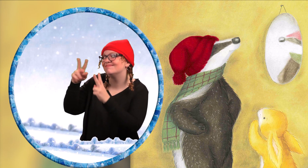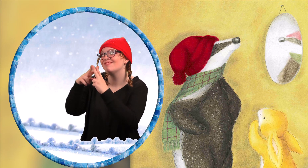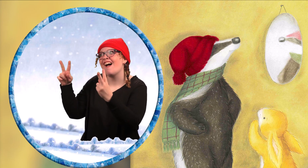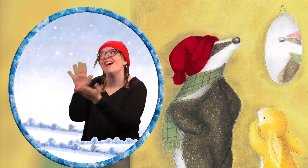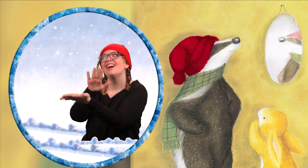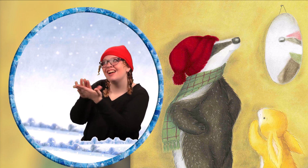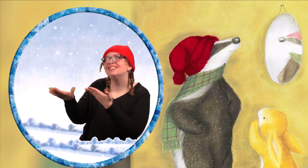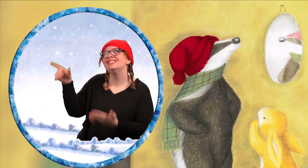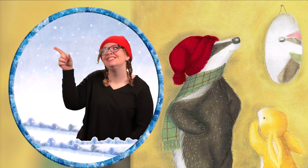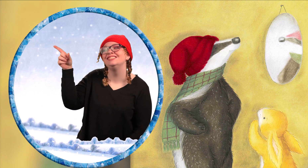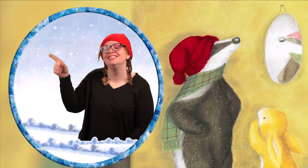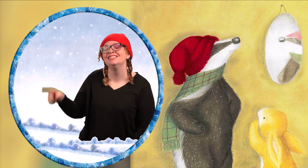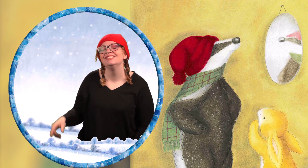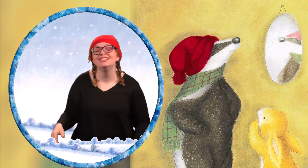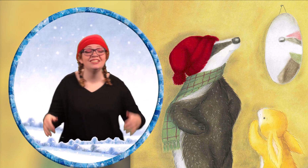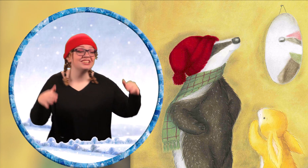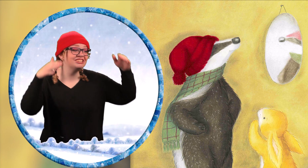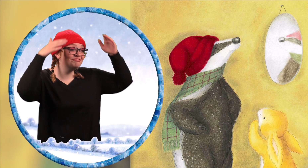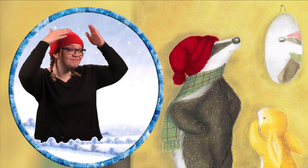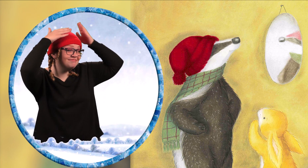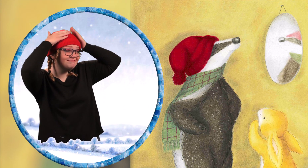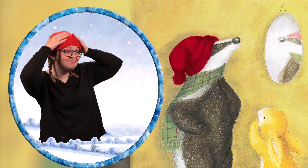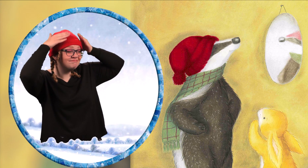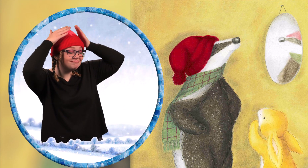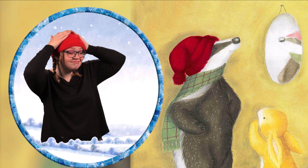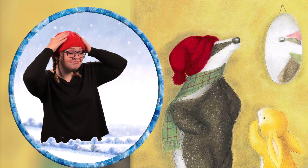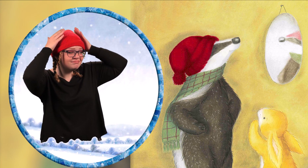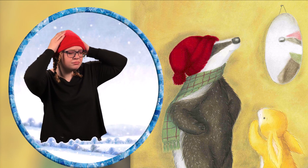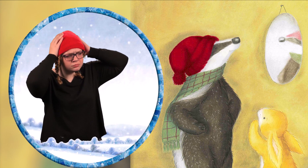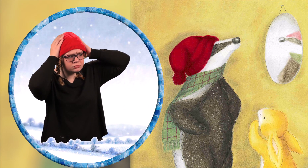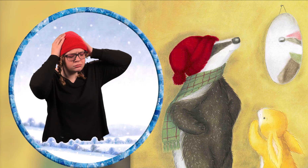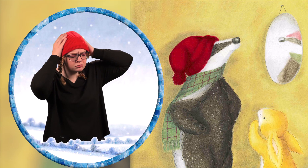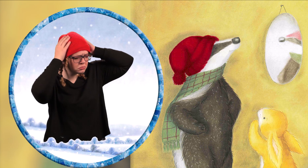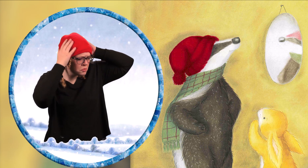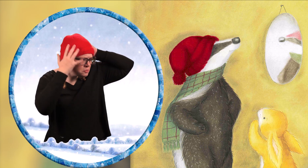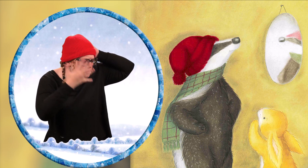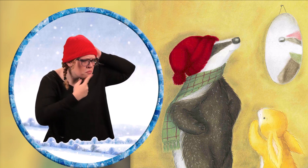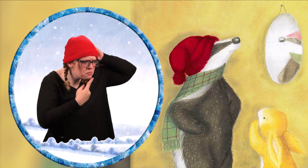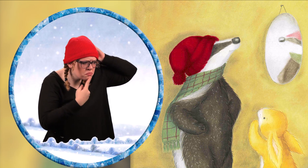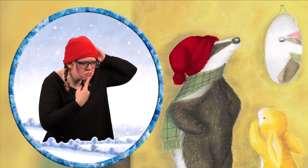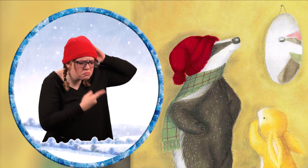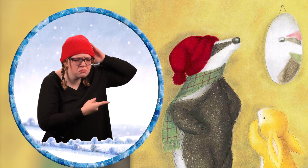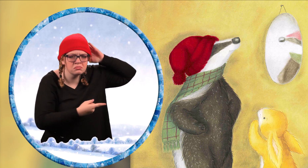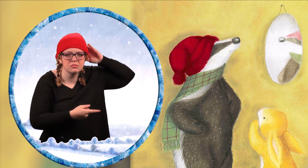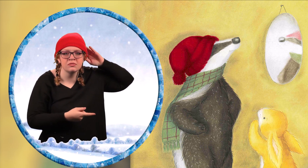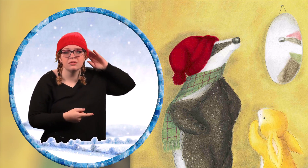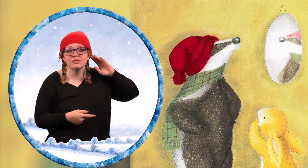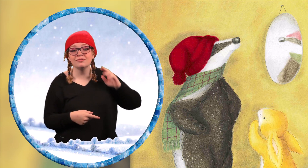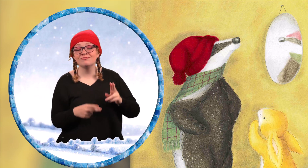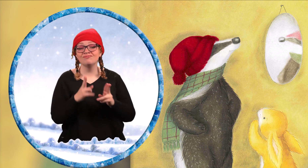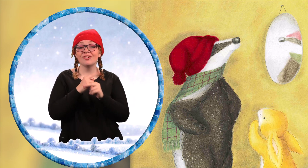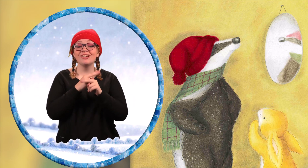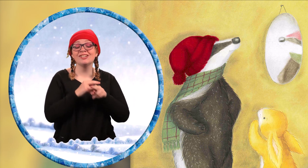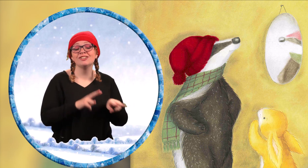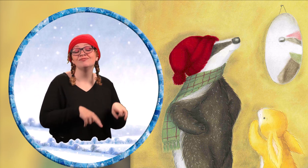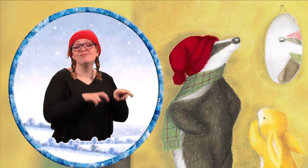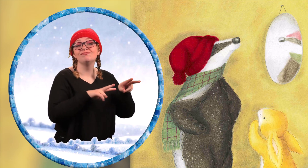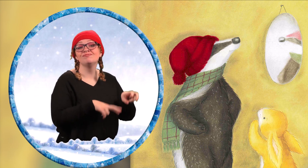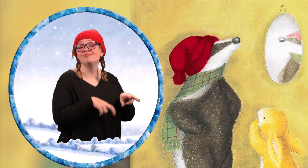in the mirror. "Very nice," said Rabbit. "What did you say?" said